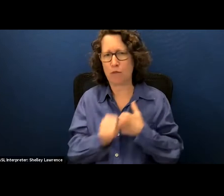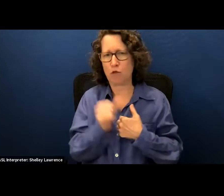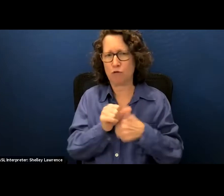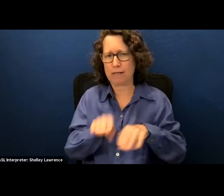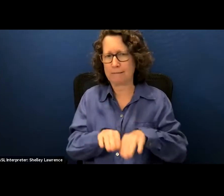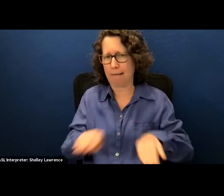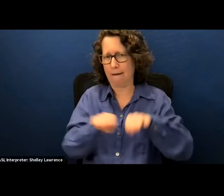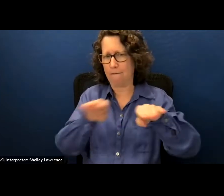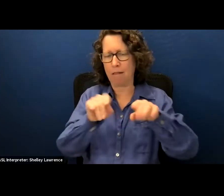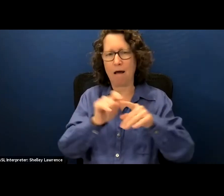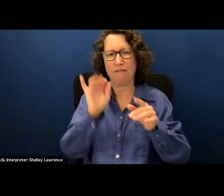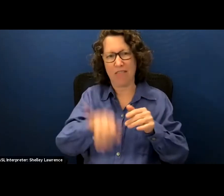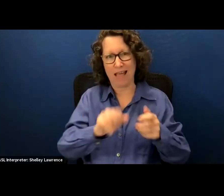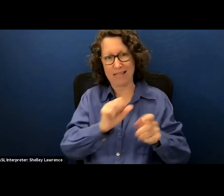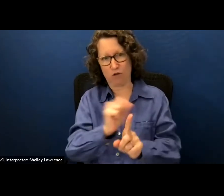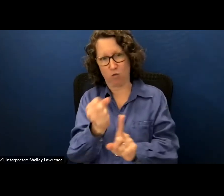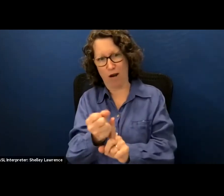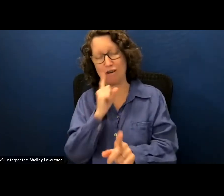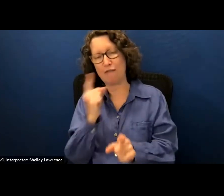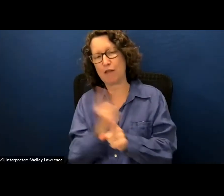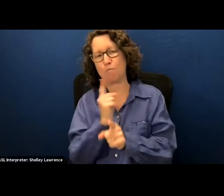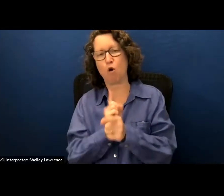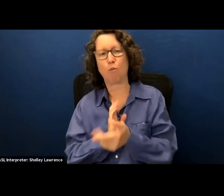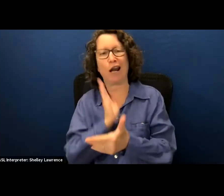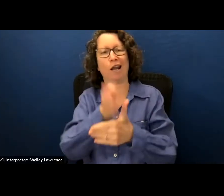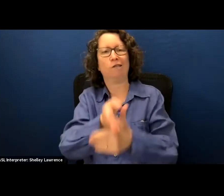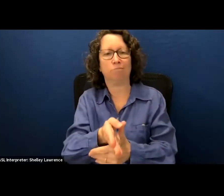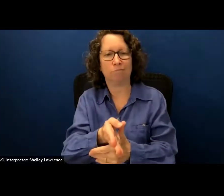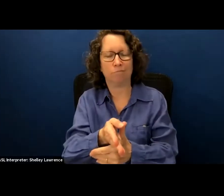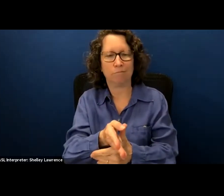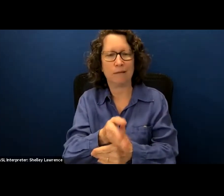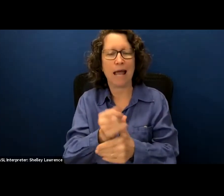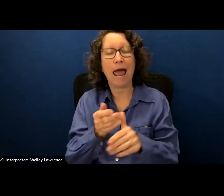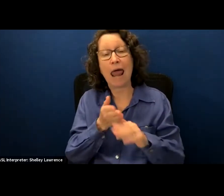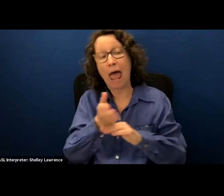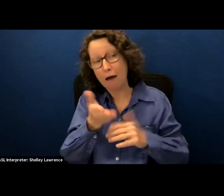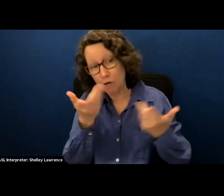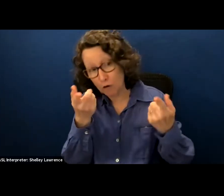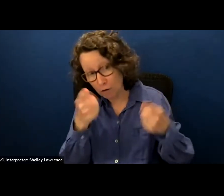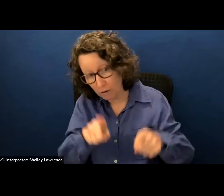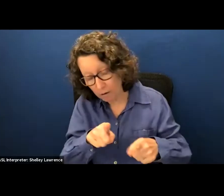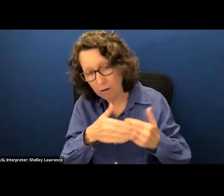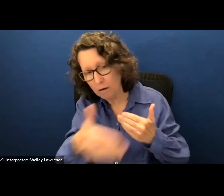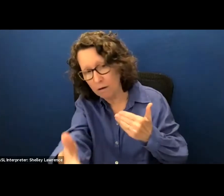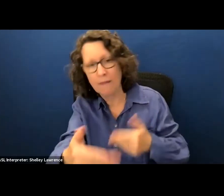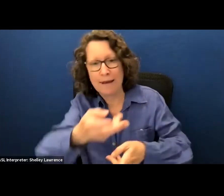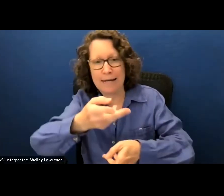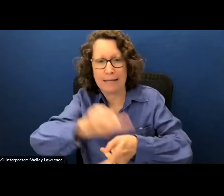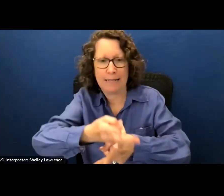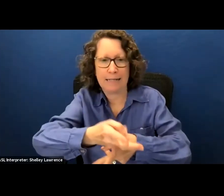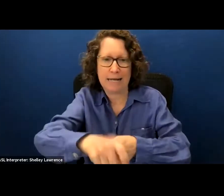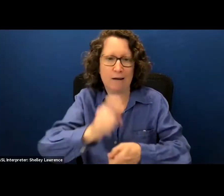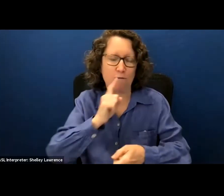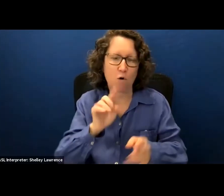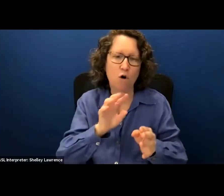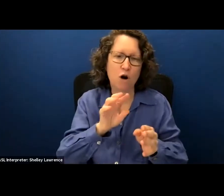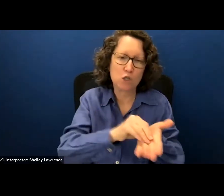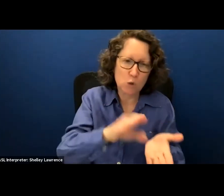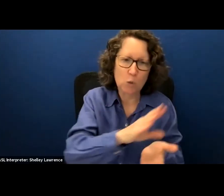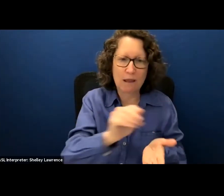level of the crisis and the appropriate intervention and postvention that's needed for the student and their